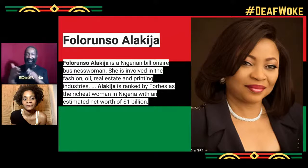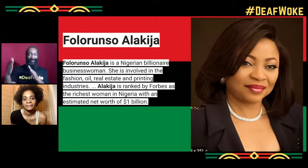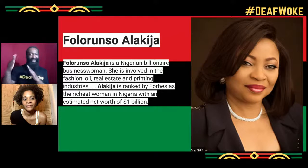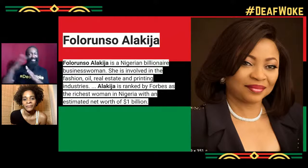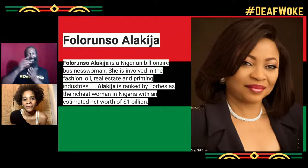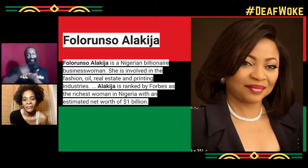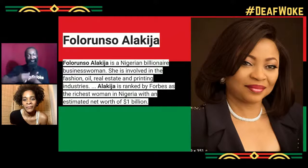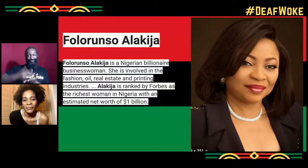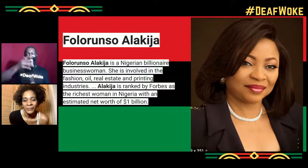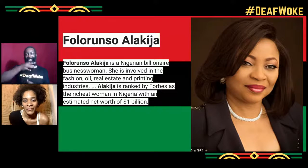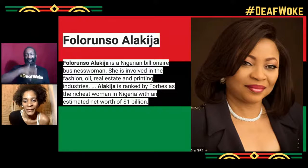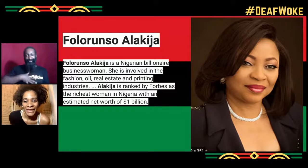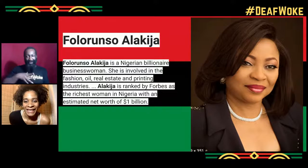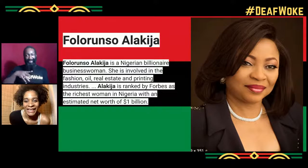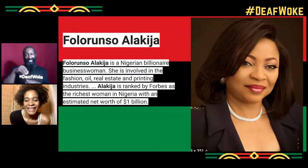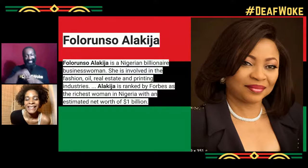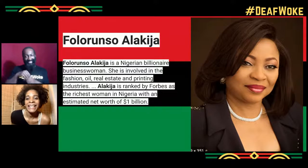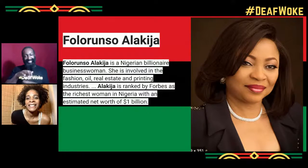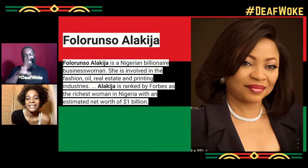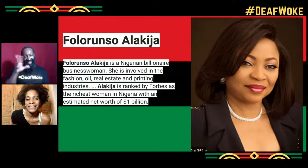oil.